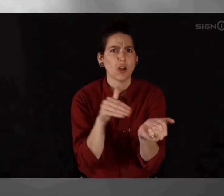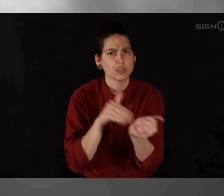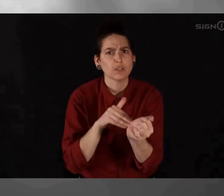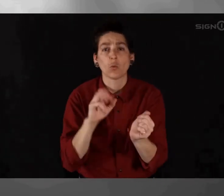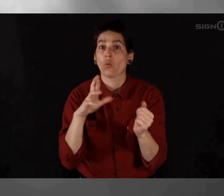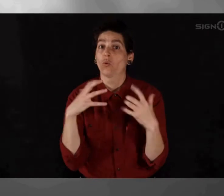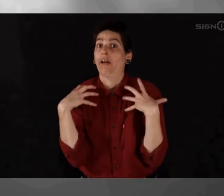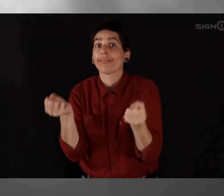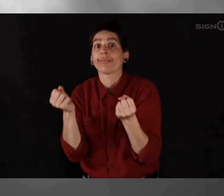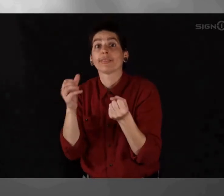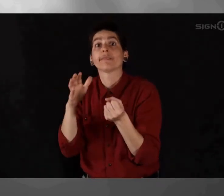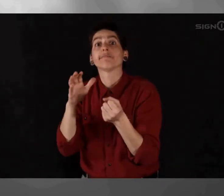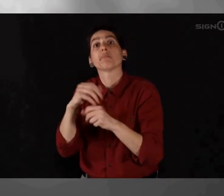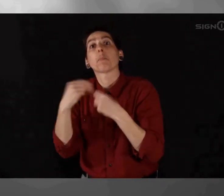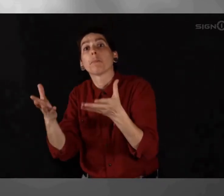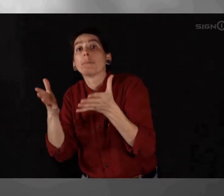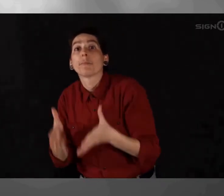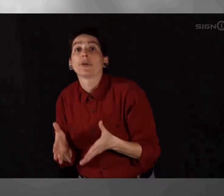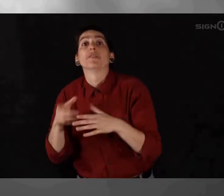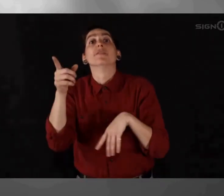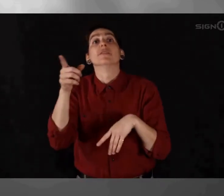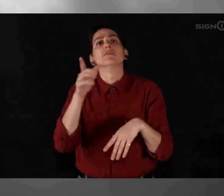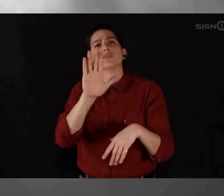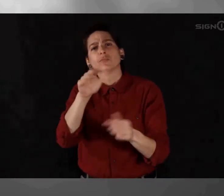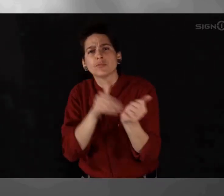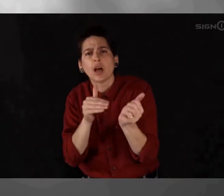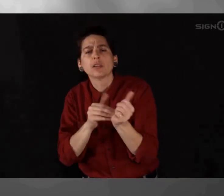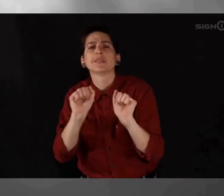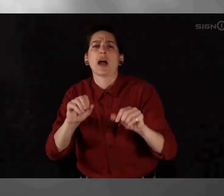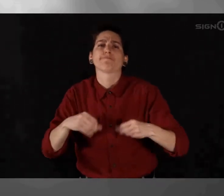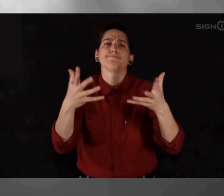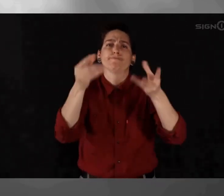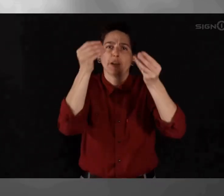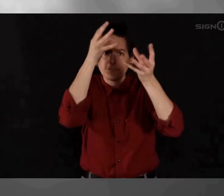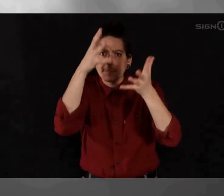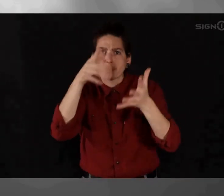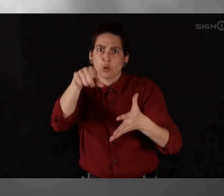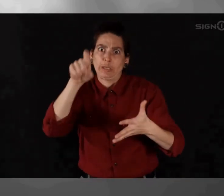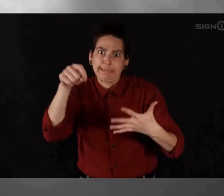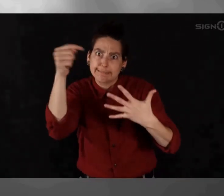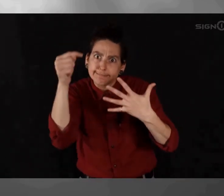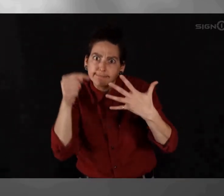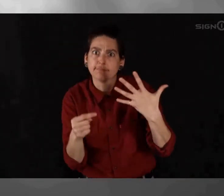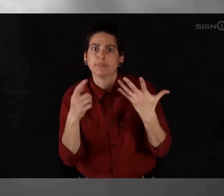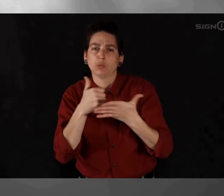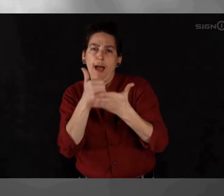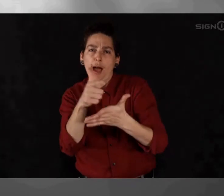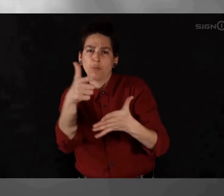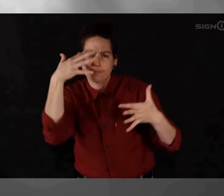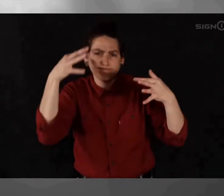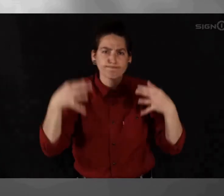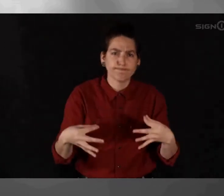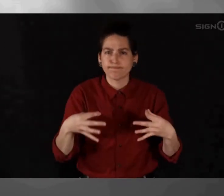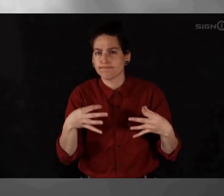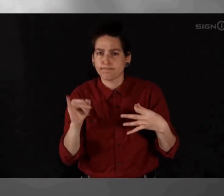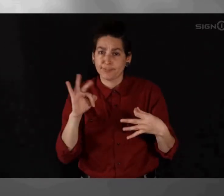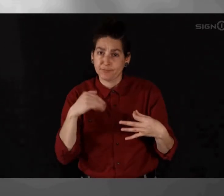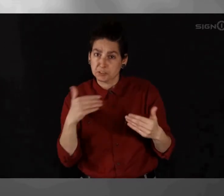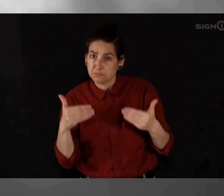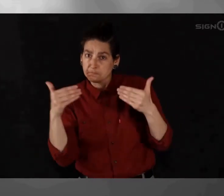or health provider. Your doctor can provide all the information you need to help you decide if you want the